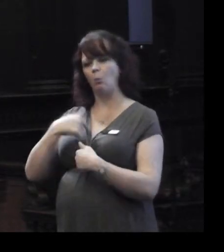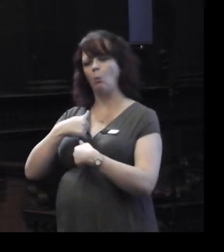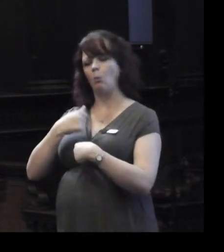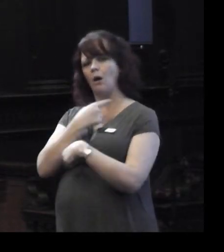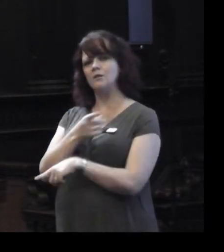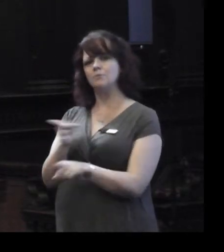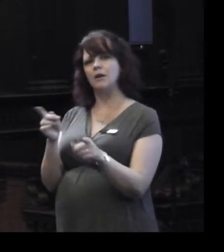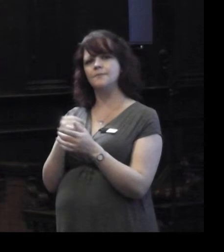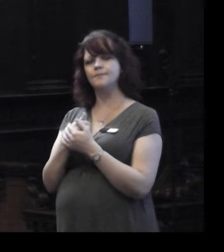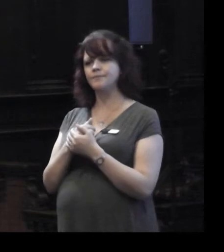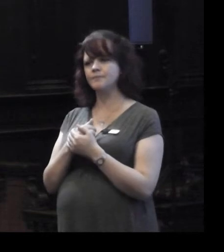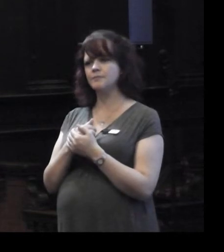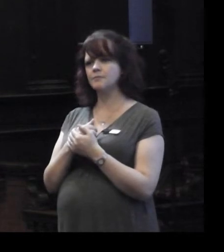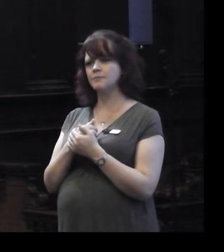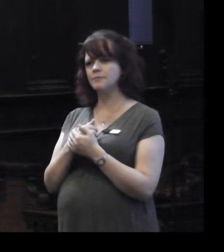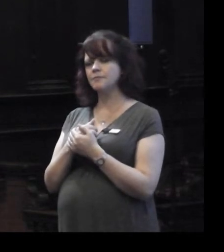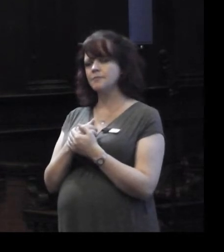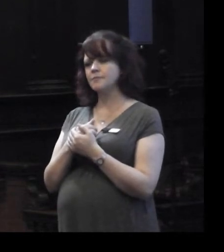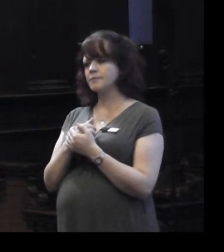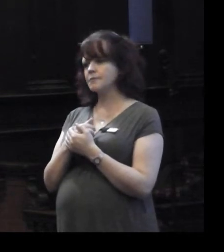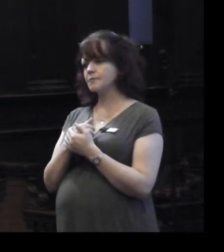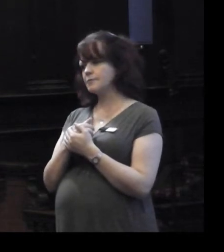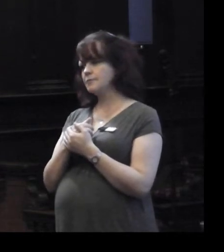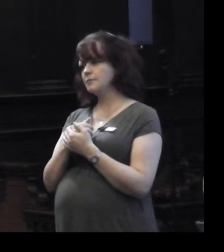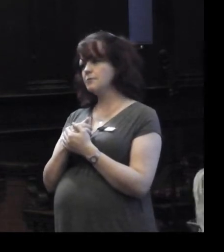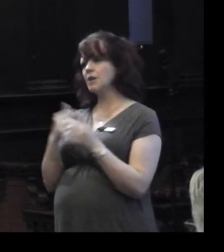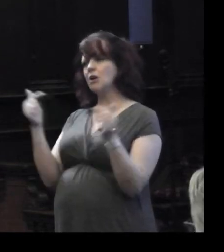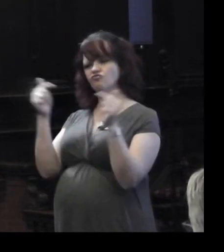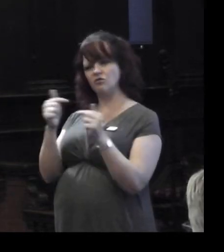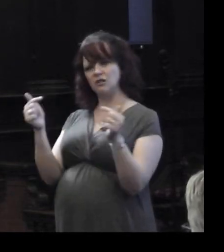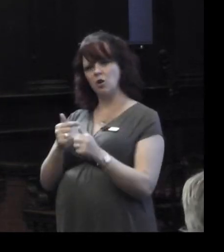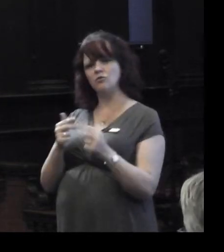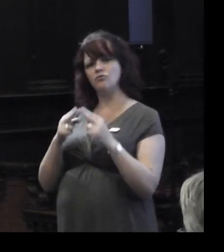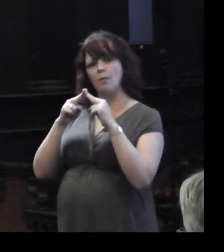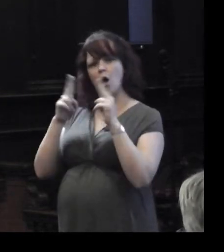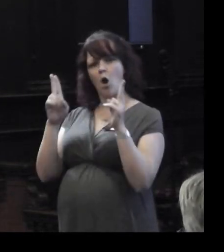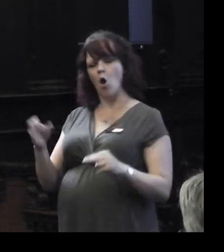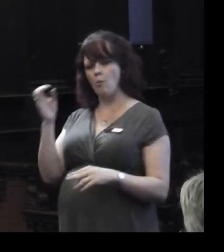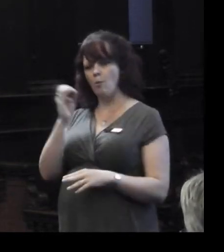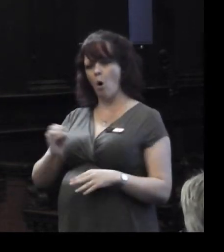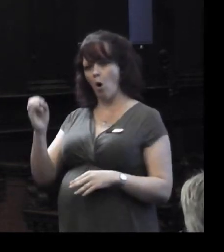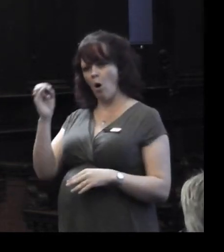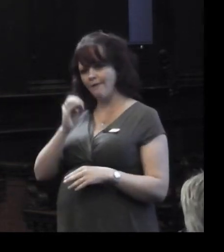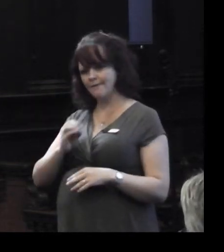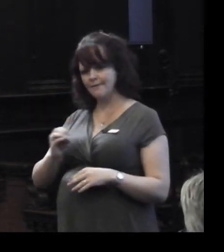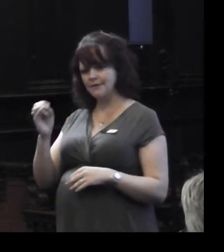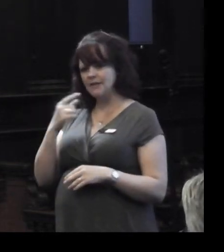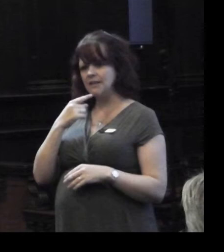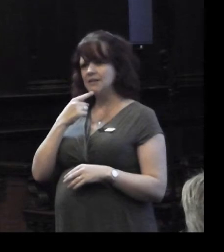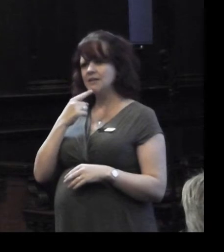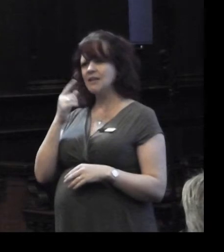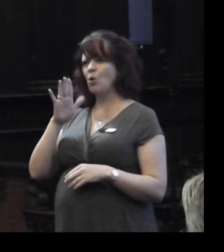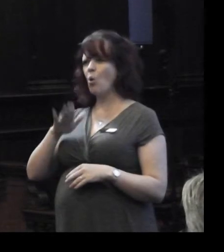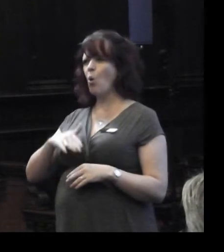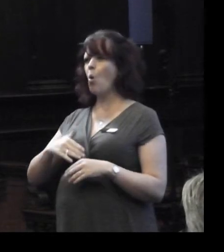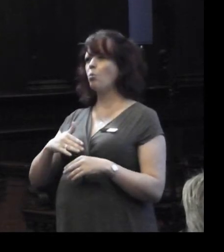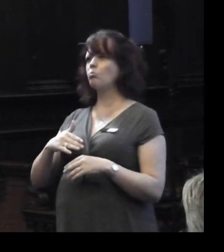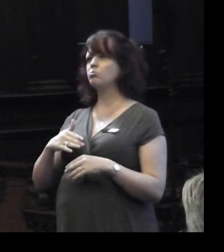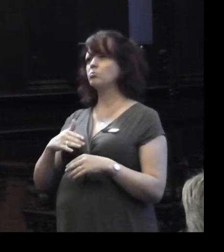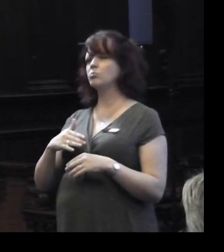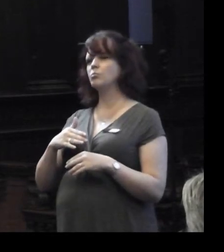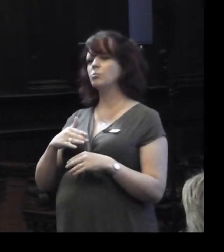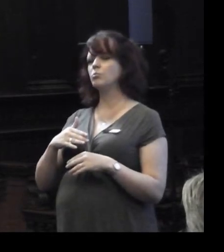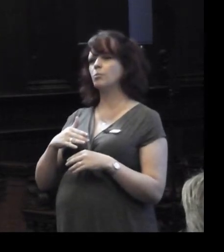We have results from the Home Office website that state that 50% of all murders in the UK are committed with a knife, in comparison